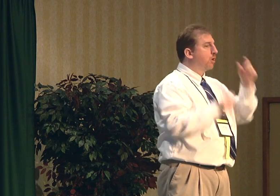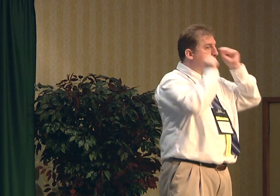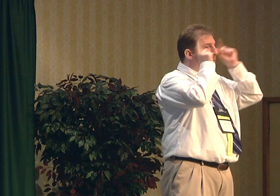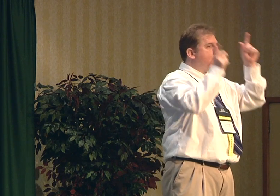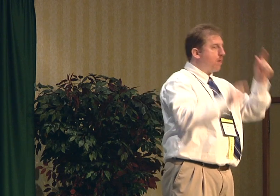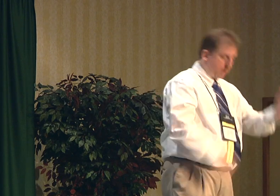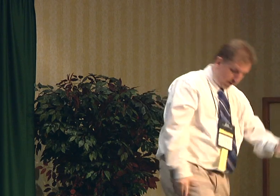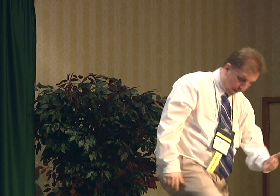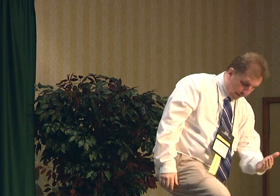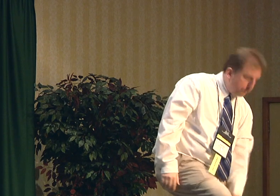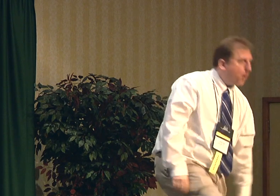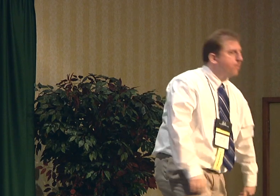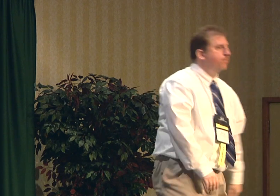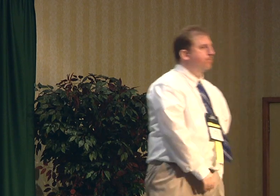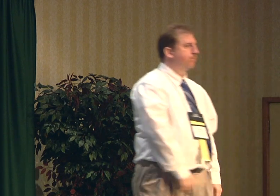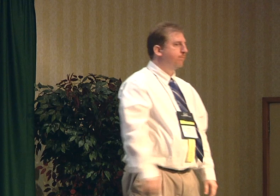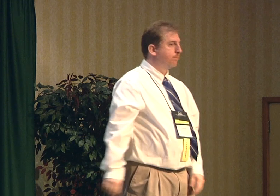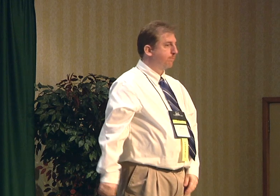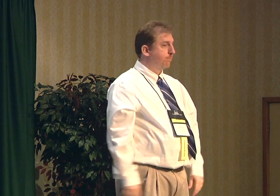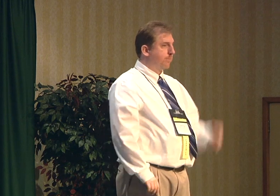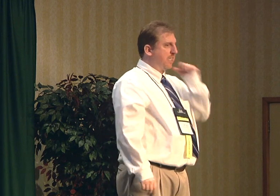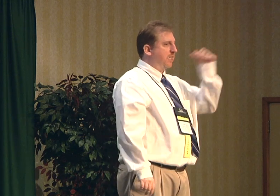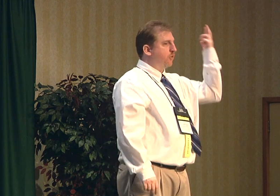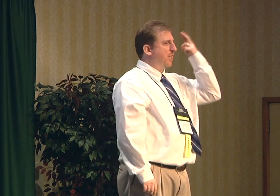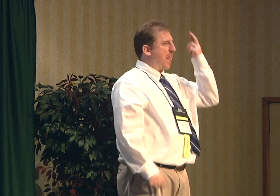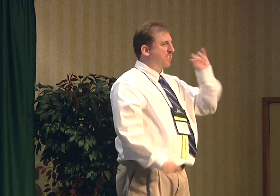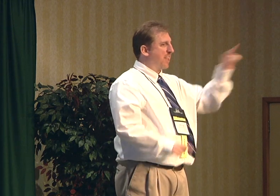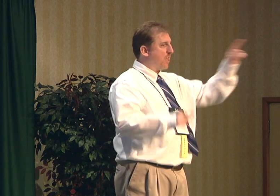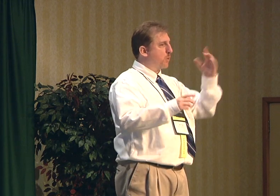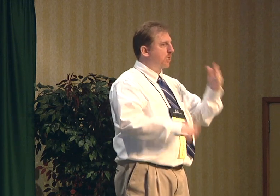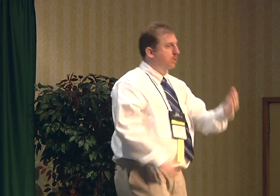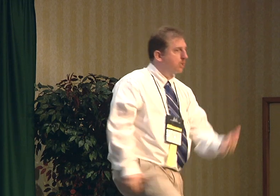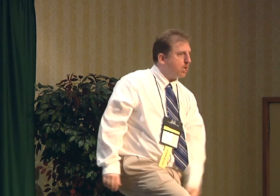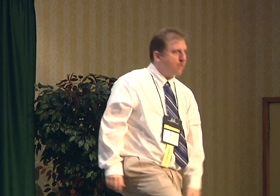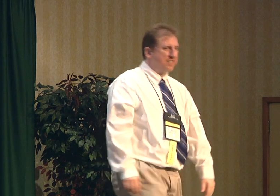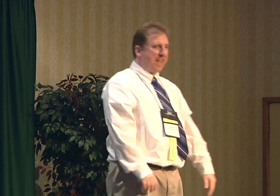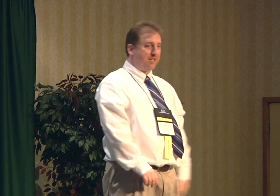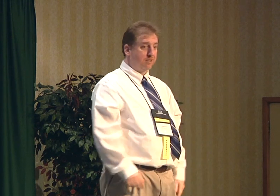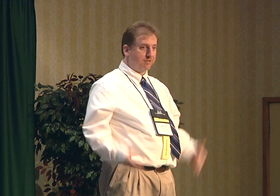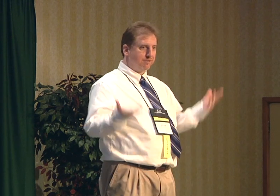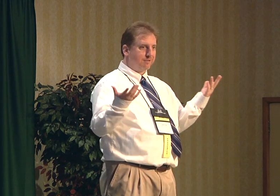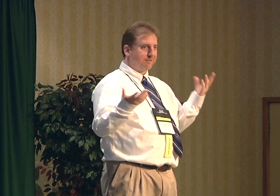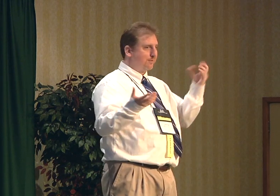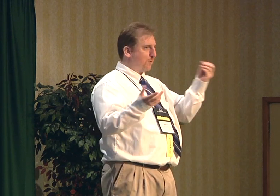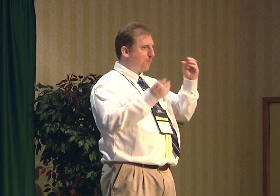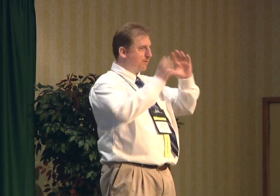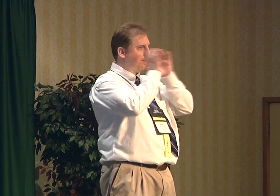a healthcare setting, and they ended up amputating his left